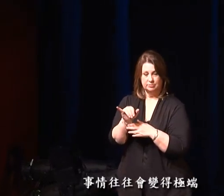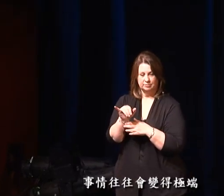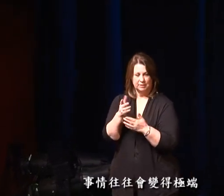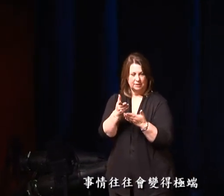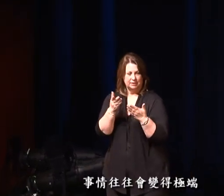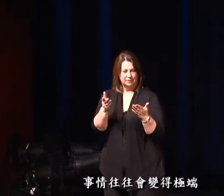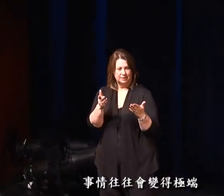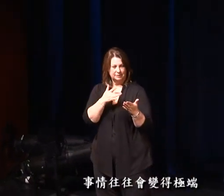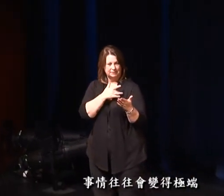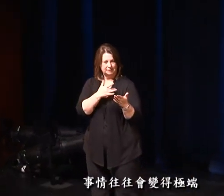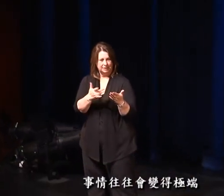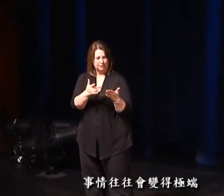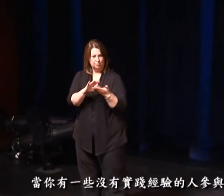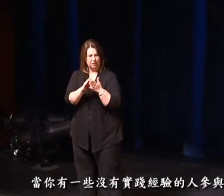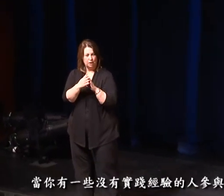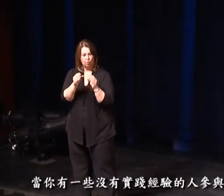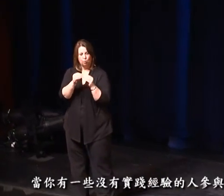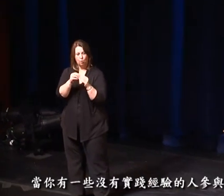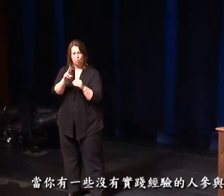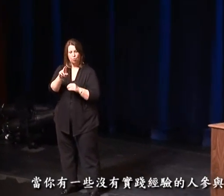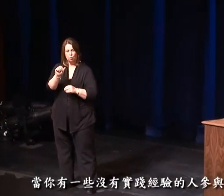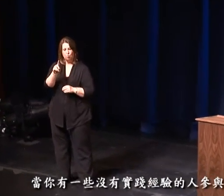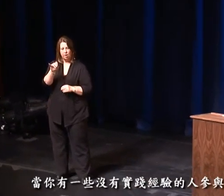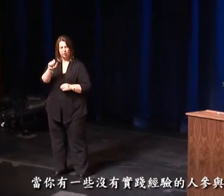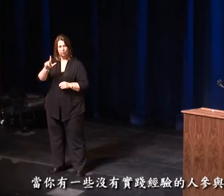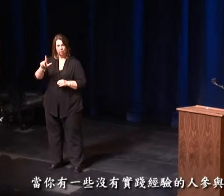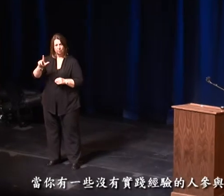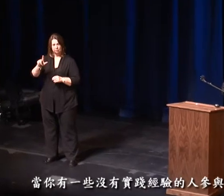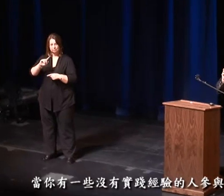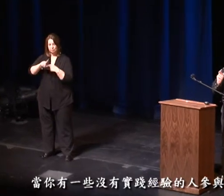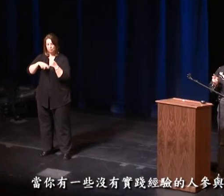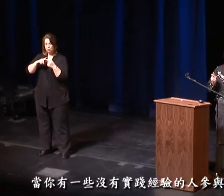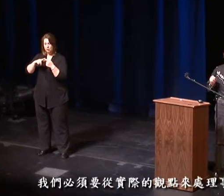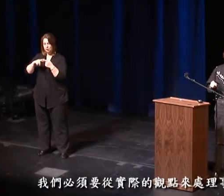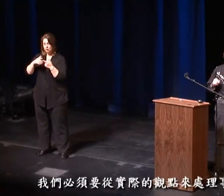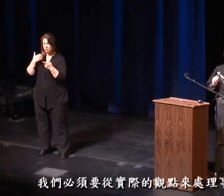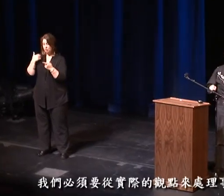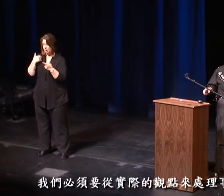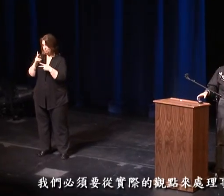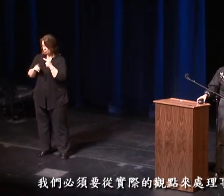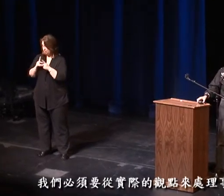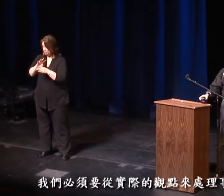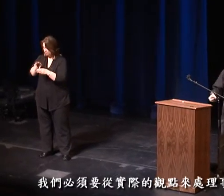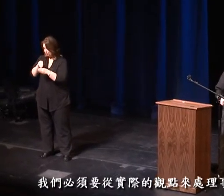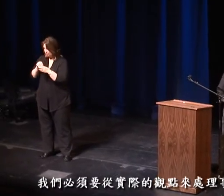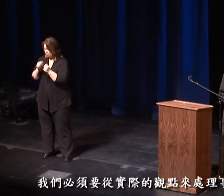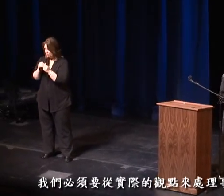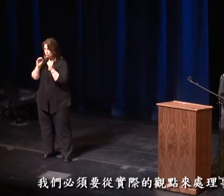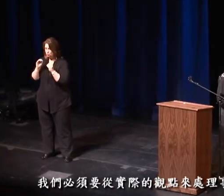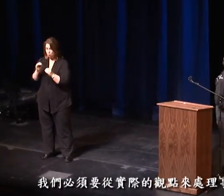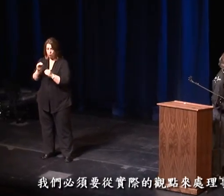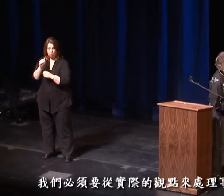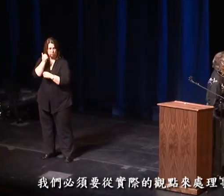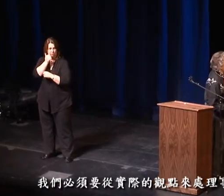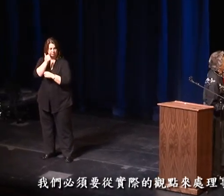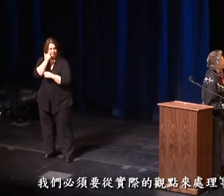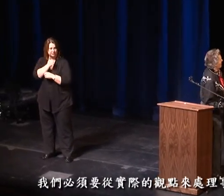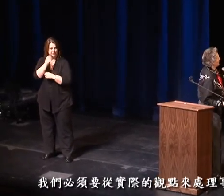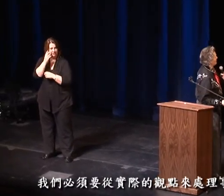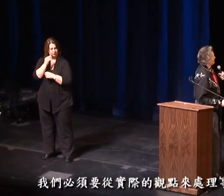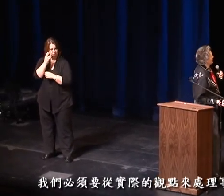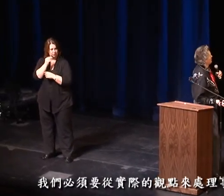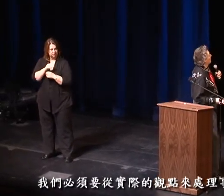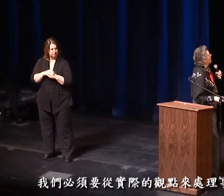tend to get more radical when you have people that have no practical experience. We've got to be figuring things out from